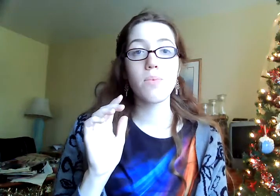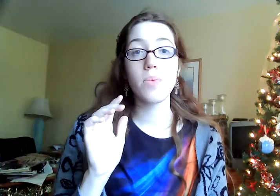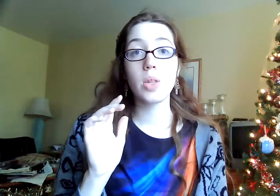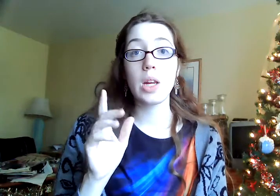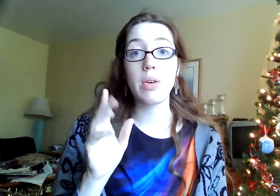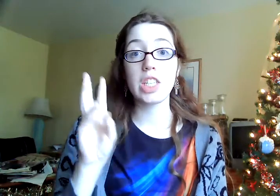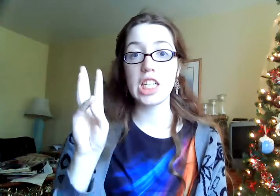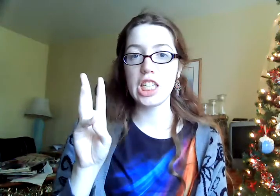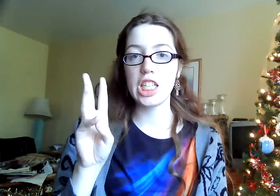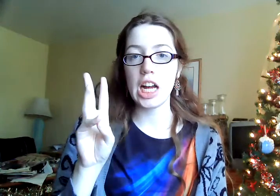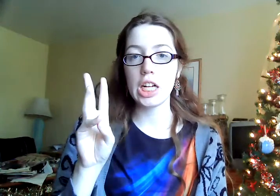I want to say six.